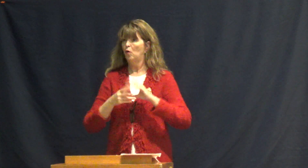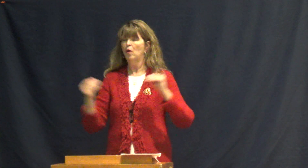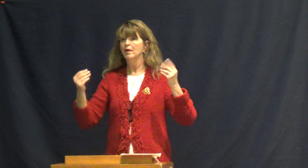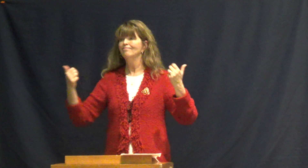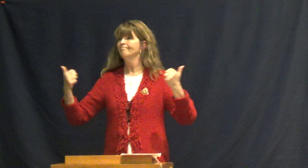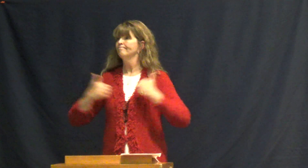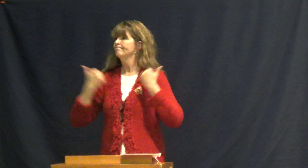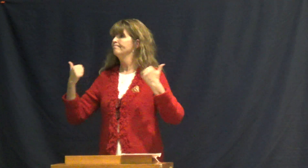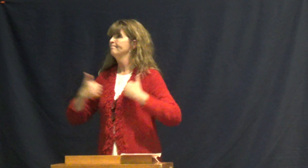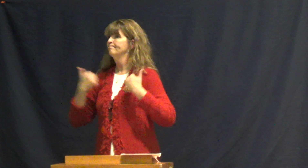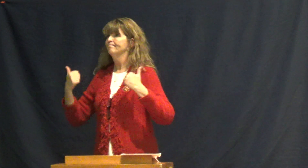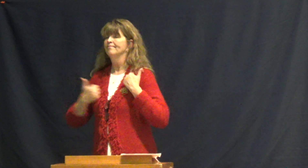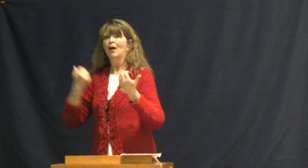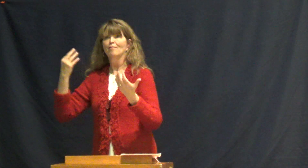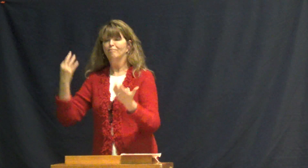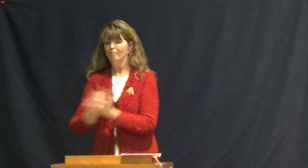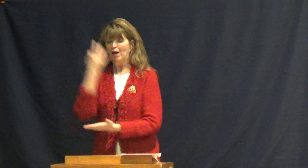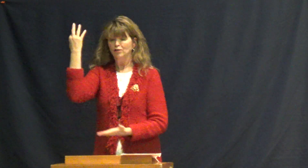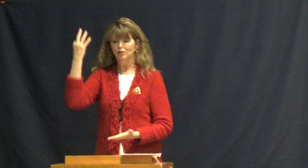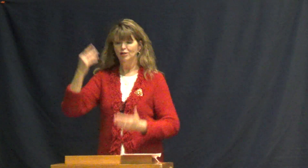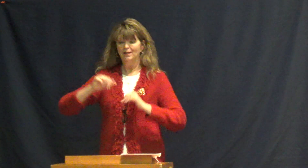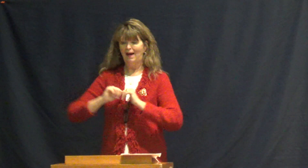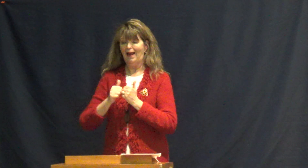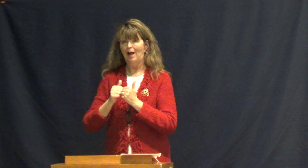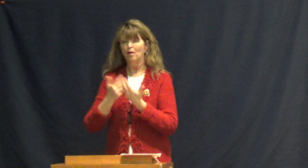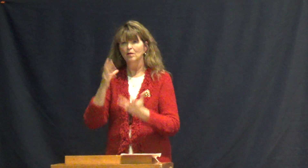One of the ways we can keep this story fresh